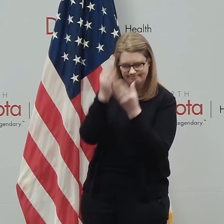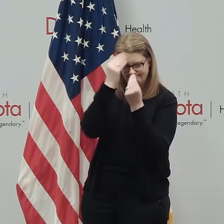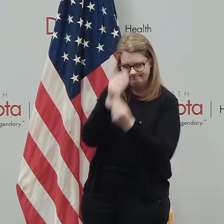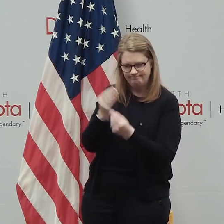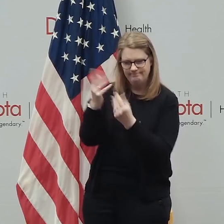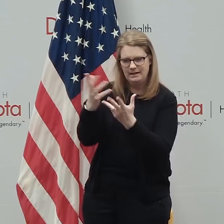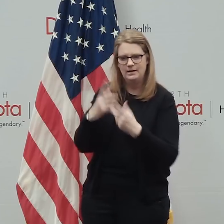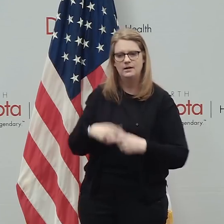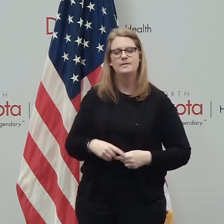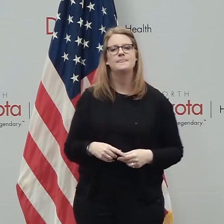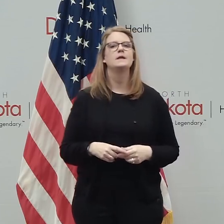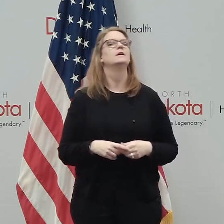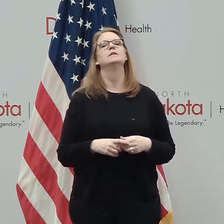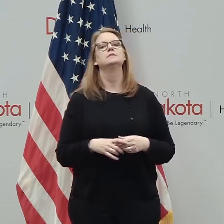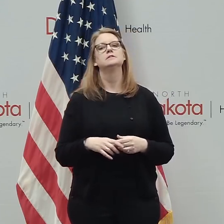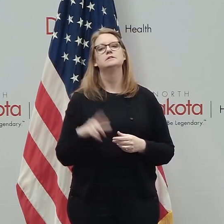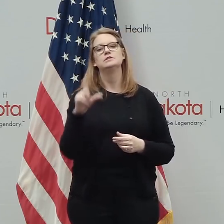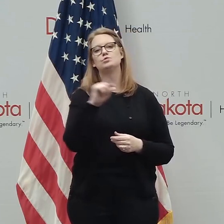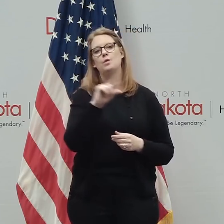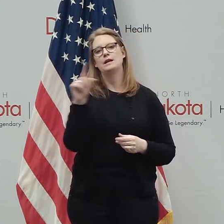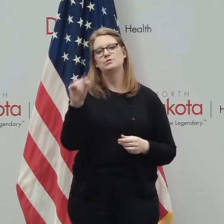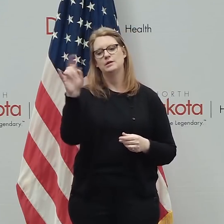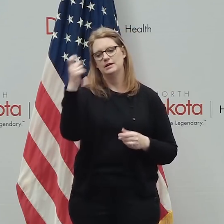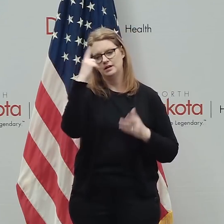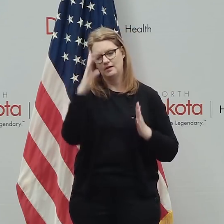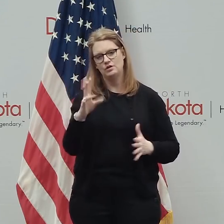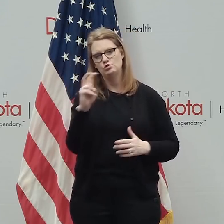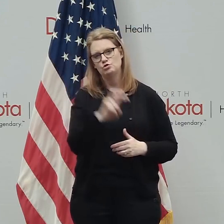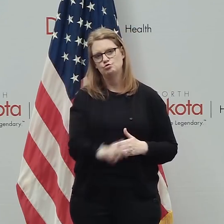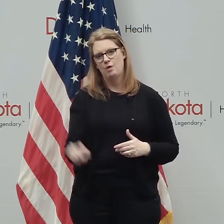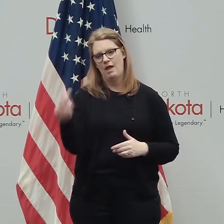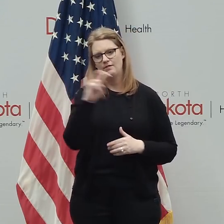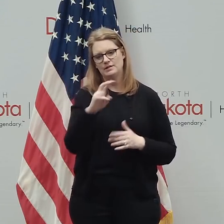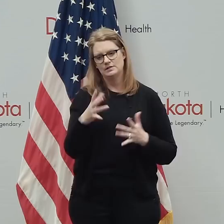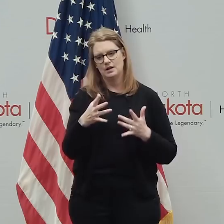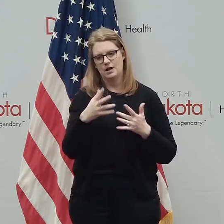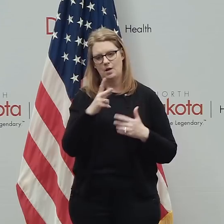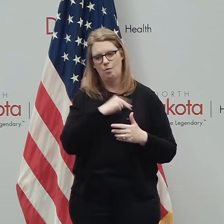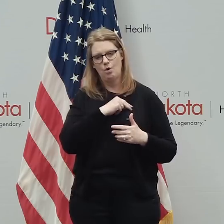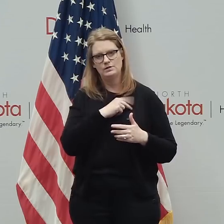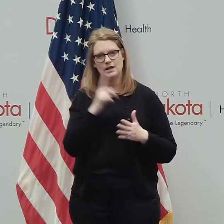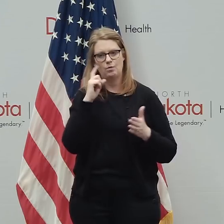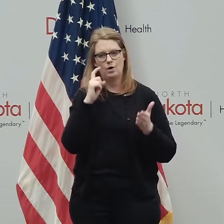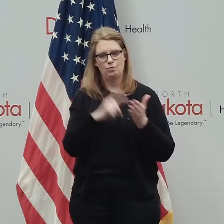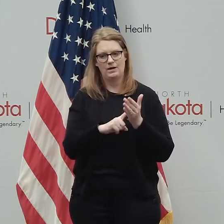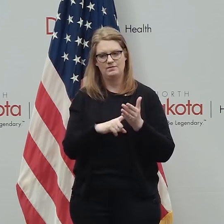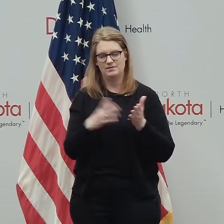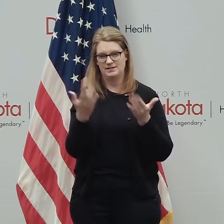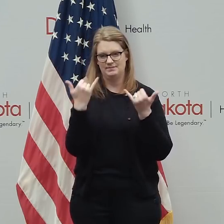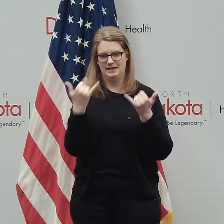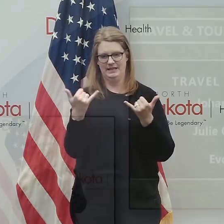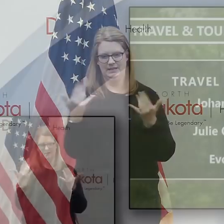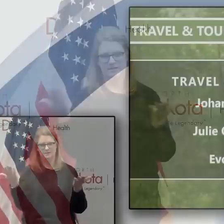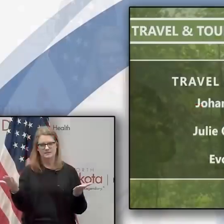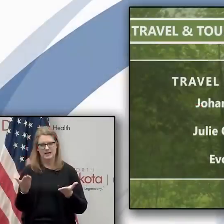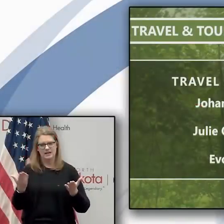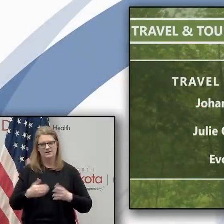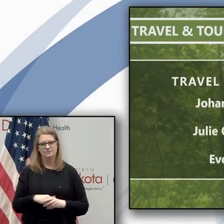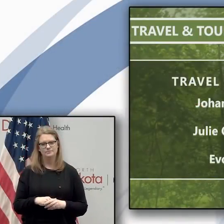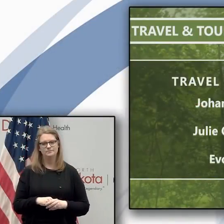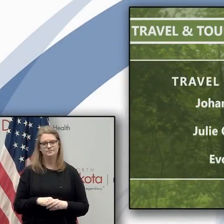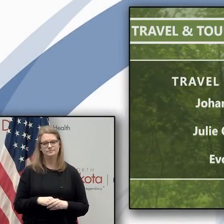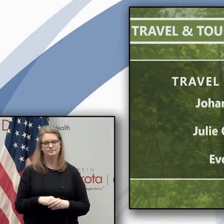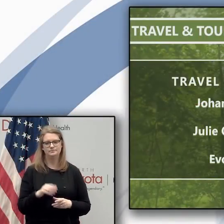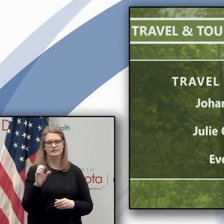were announced earlier today the 2020 Governor's Travel and Tourism Awards. I'd like to recognize them publicly here.